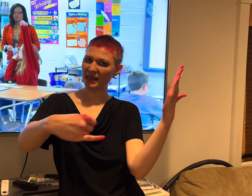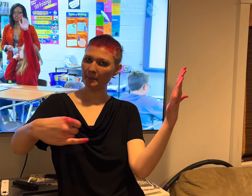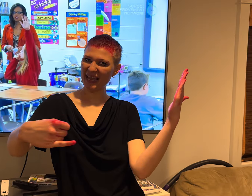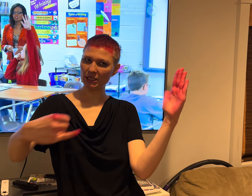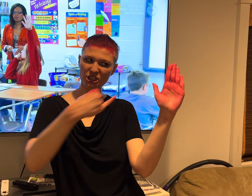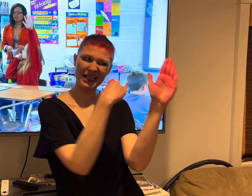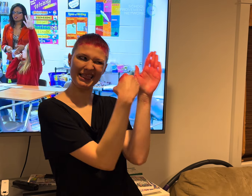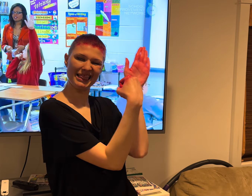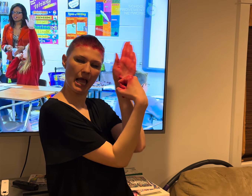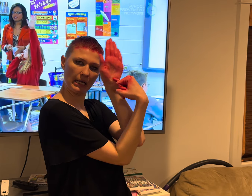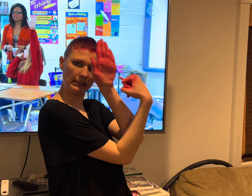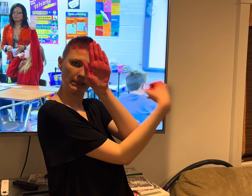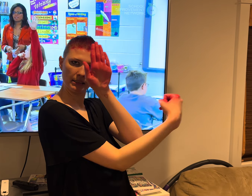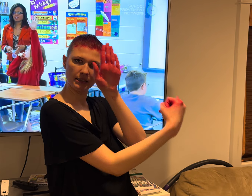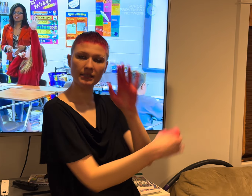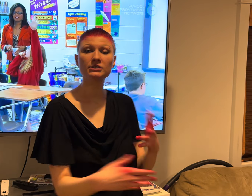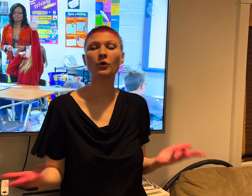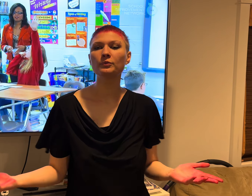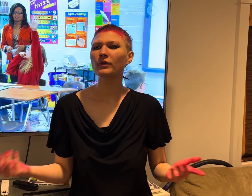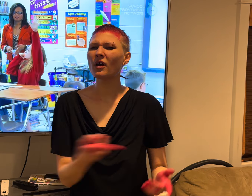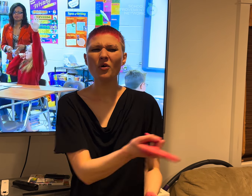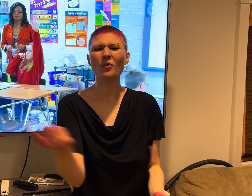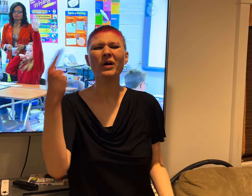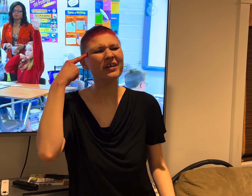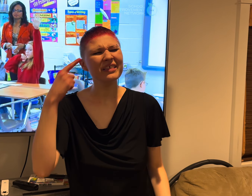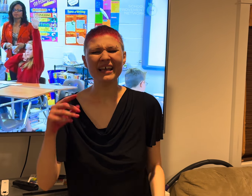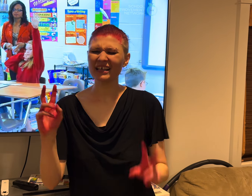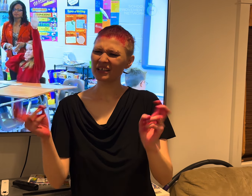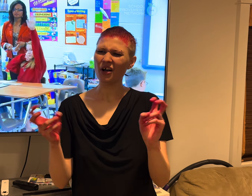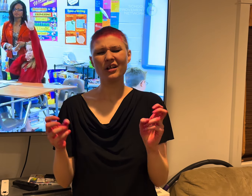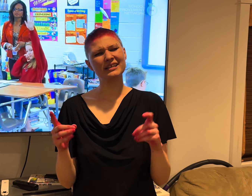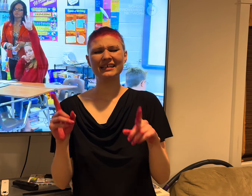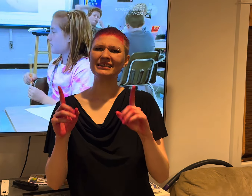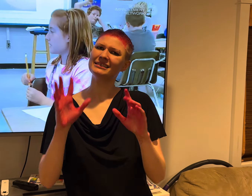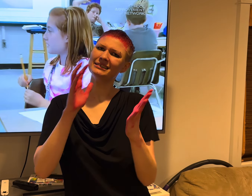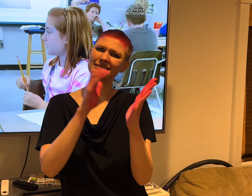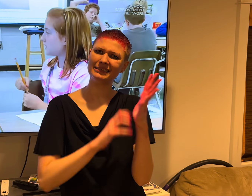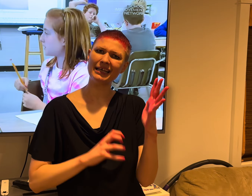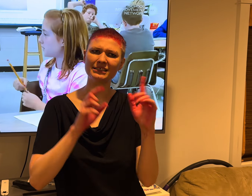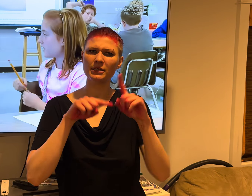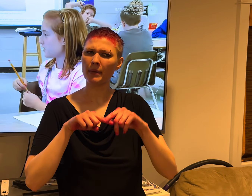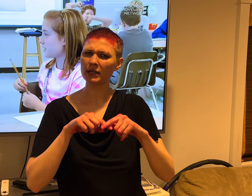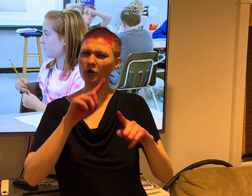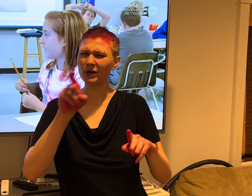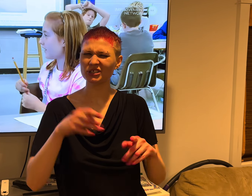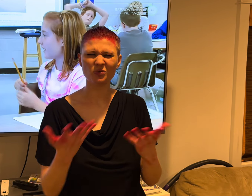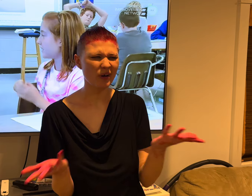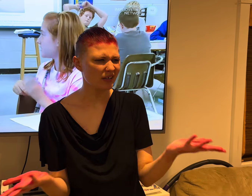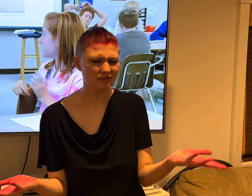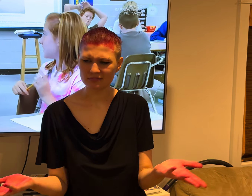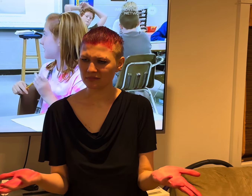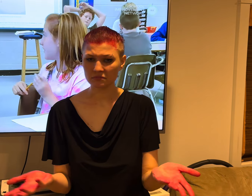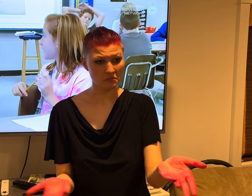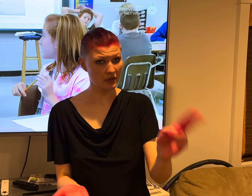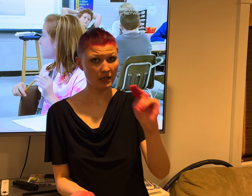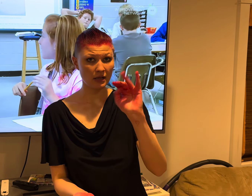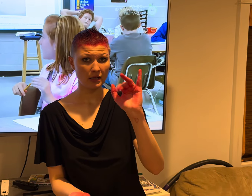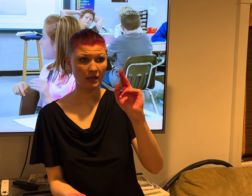questions called text-dependent, Sarah? They're called text-dependent questions because you can find the answers in the text. You find